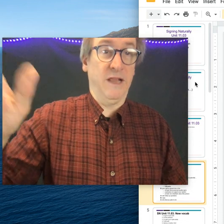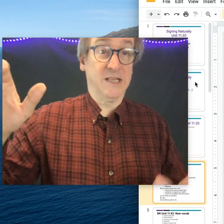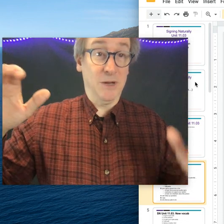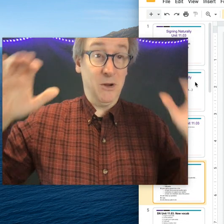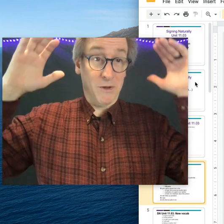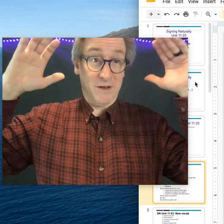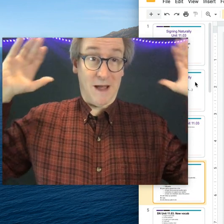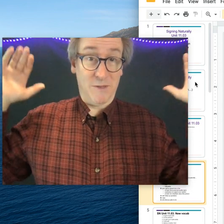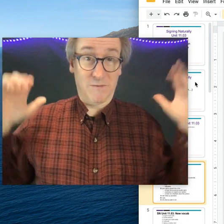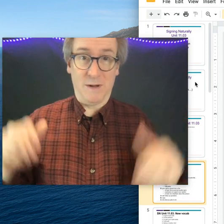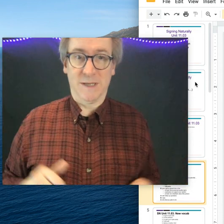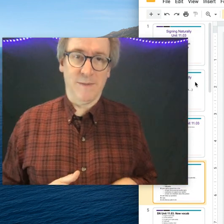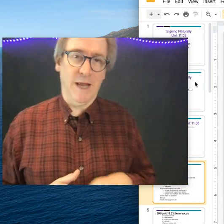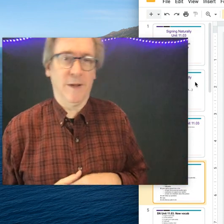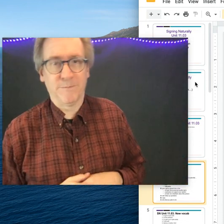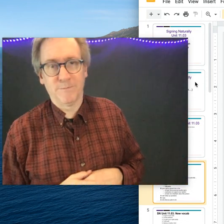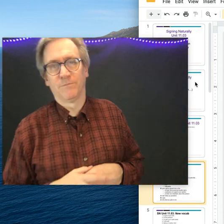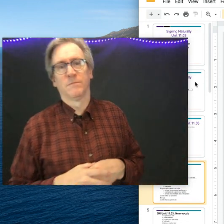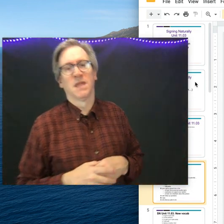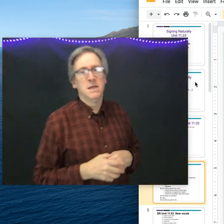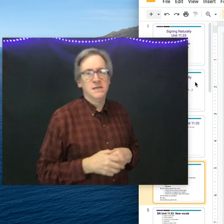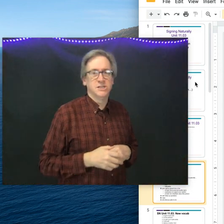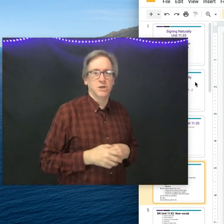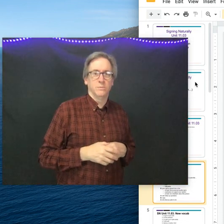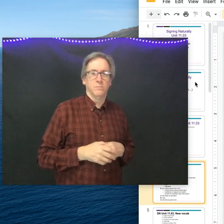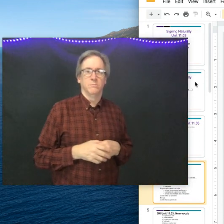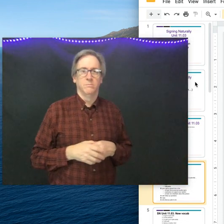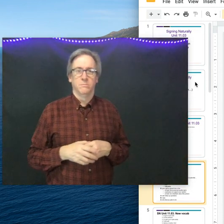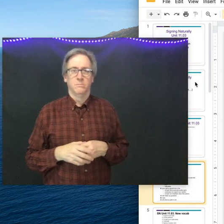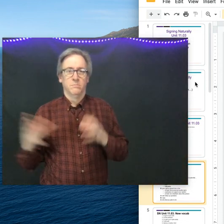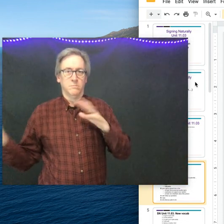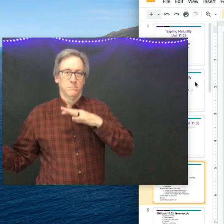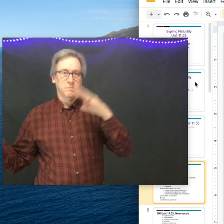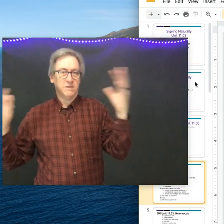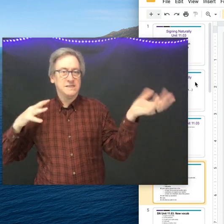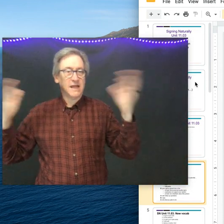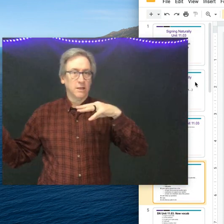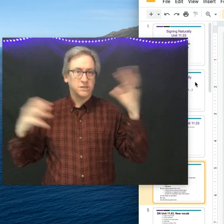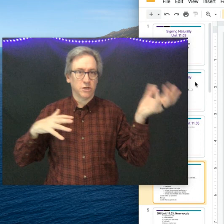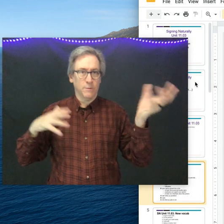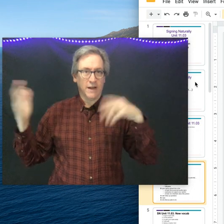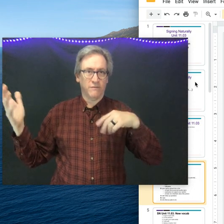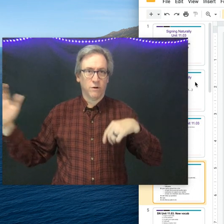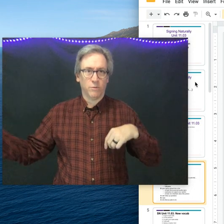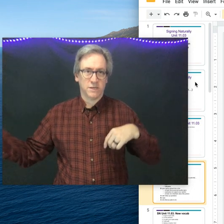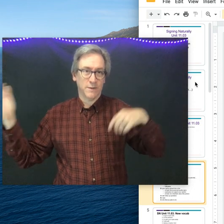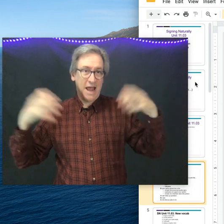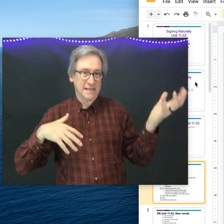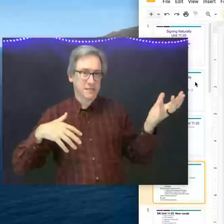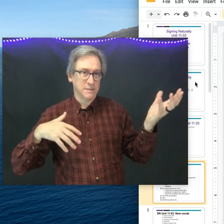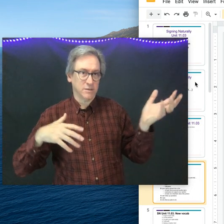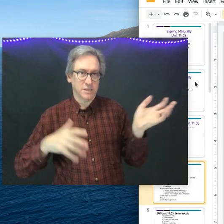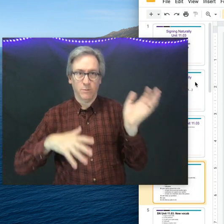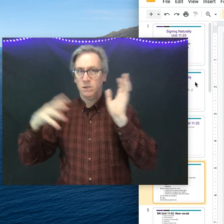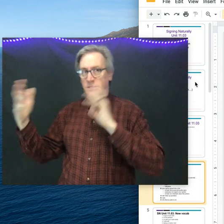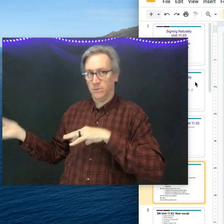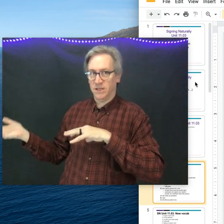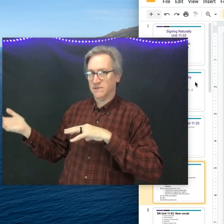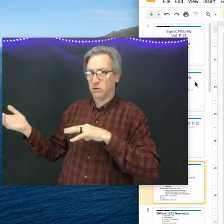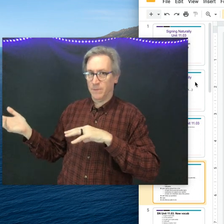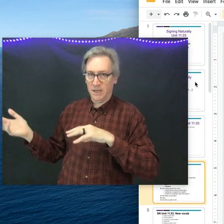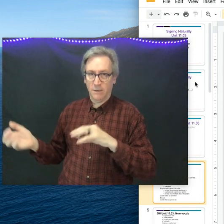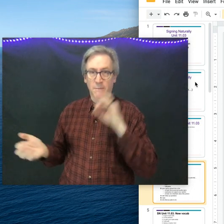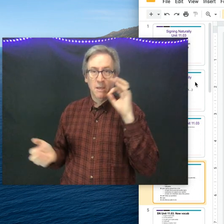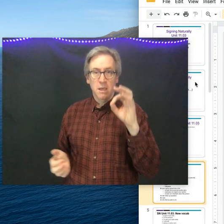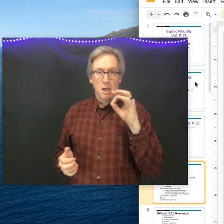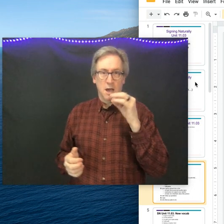better. The light so I know where the top of the frame is. Anyway, so this dialogue is going to go back and forth where someone asks about someone, someone gives